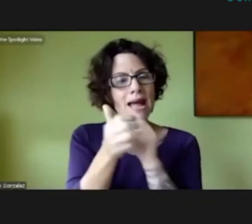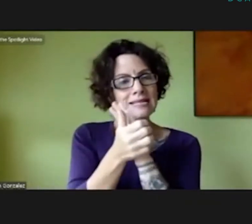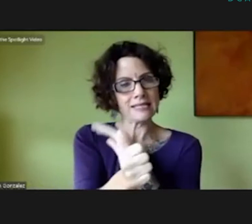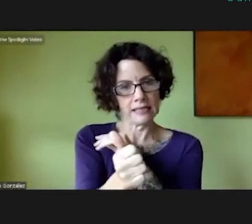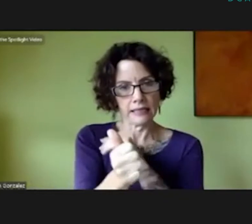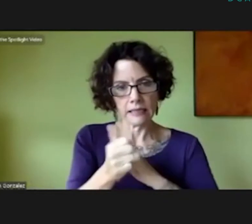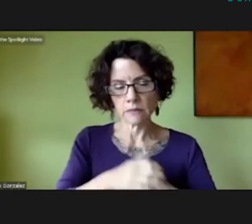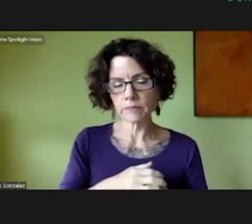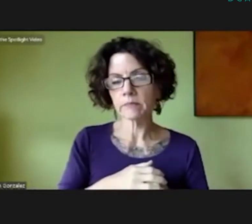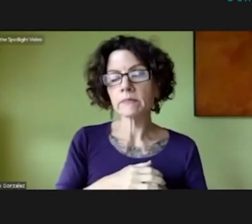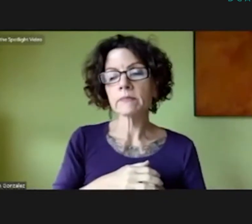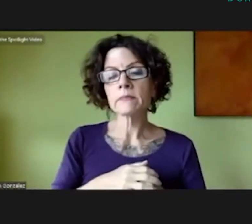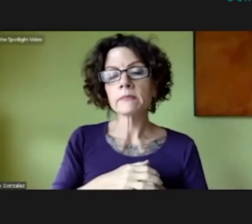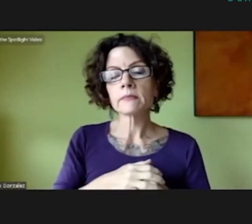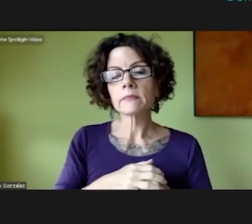Mental capacity.